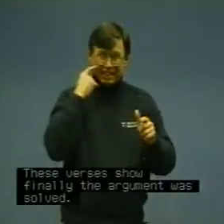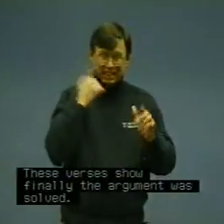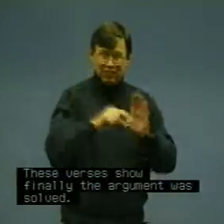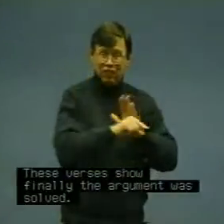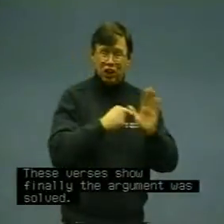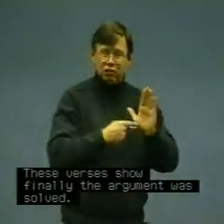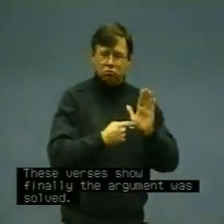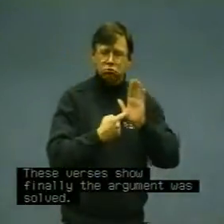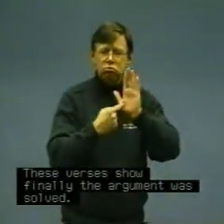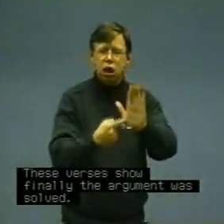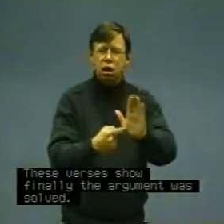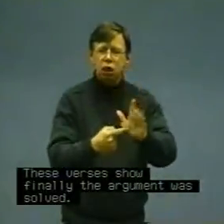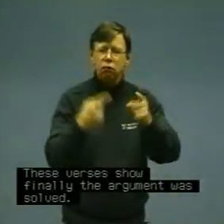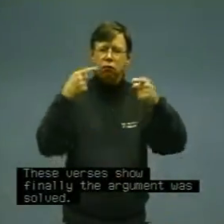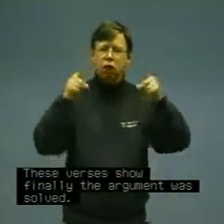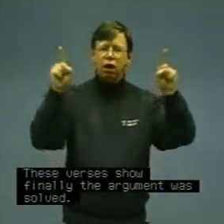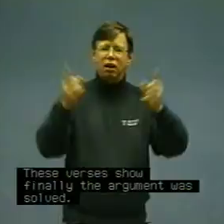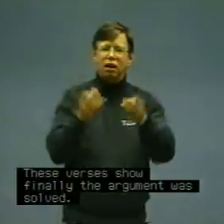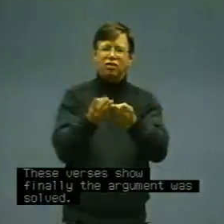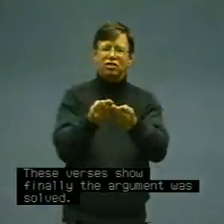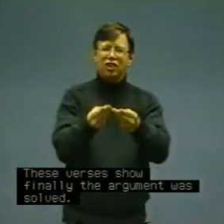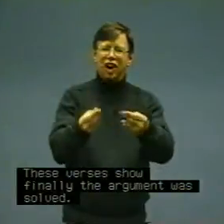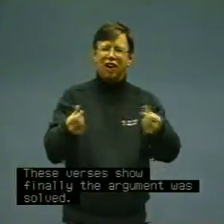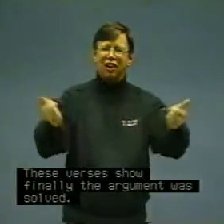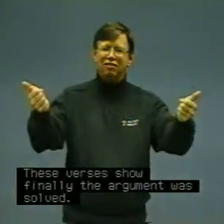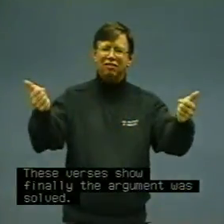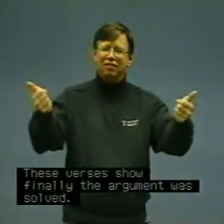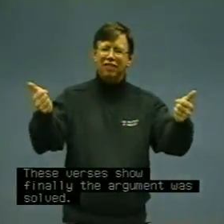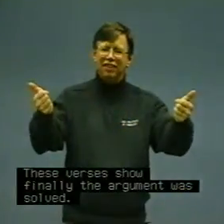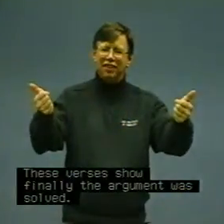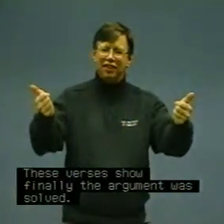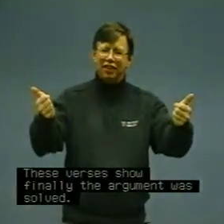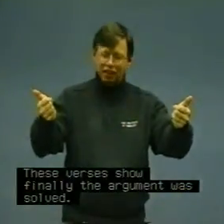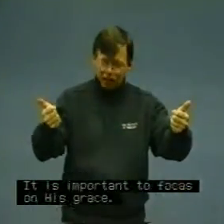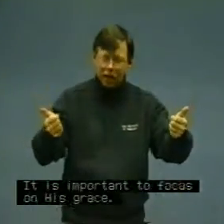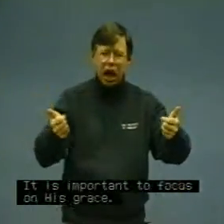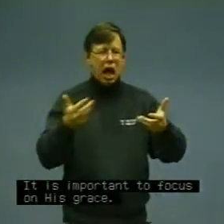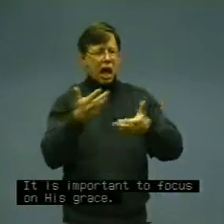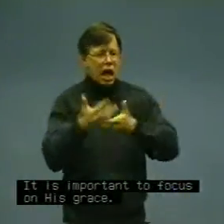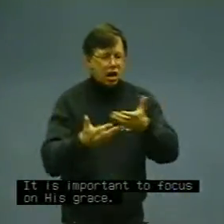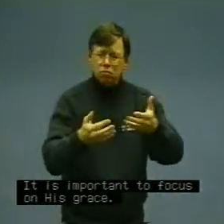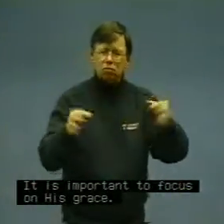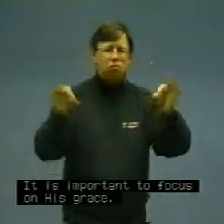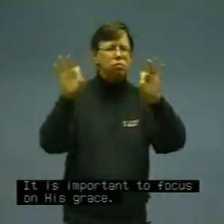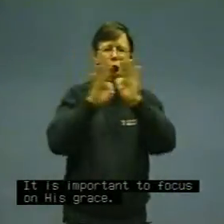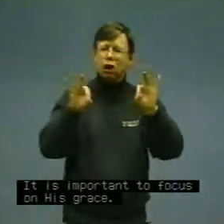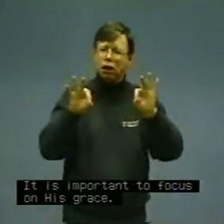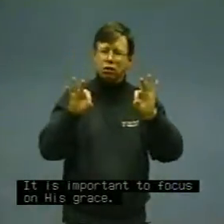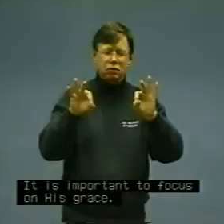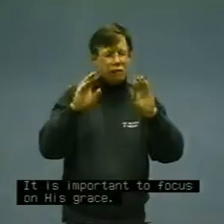These verses show finally the argument was solved. It is important to focus